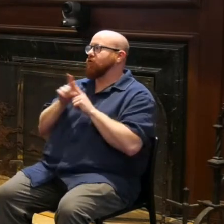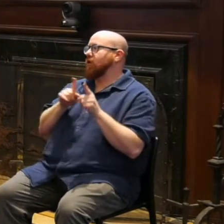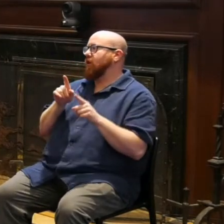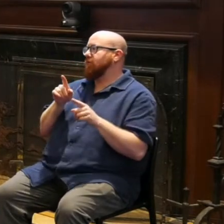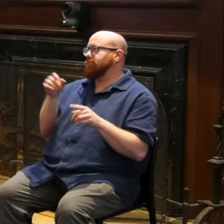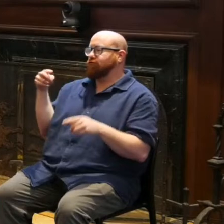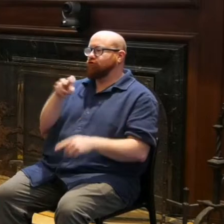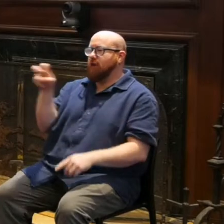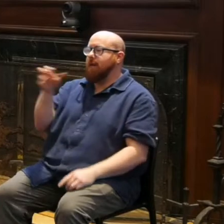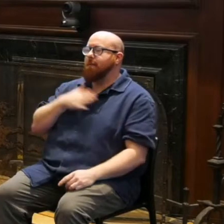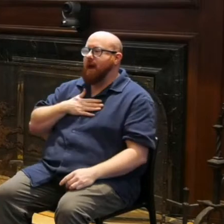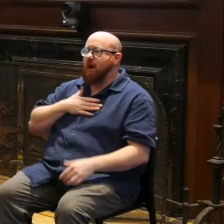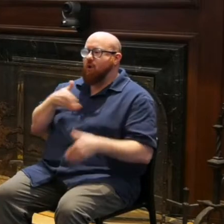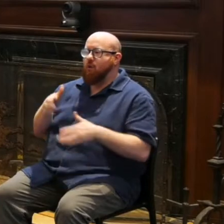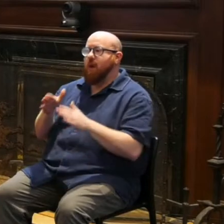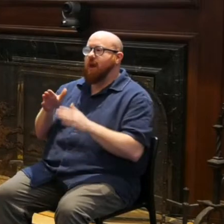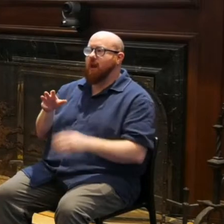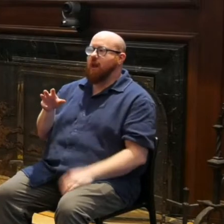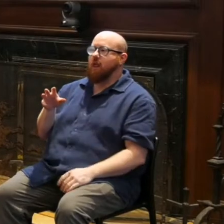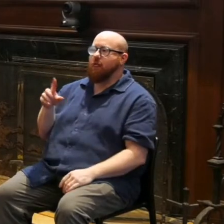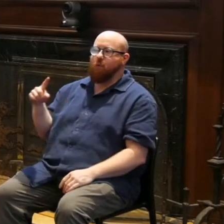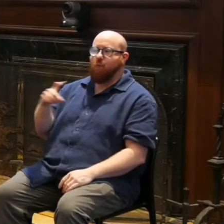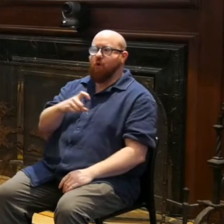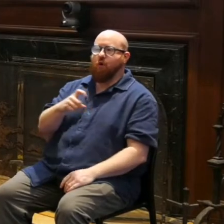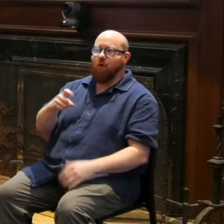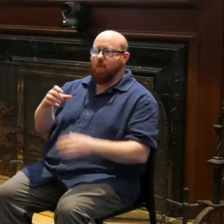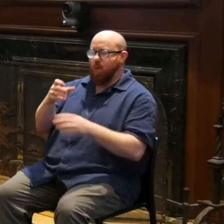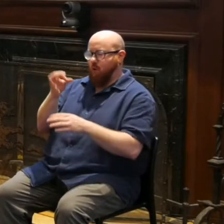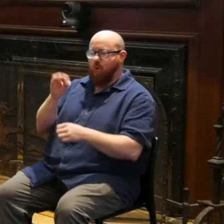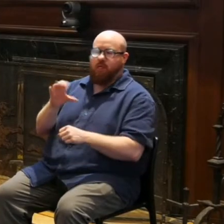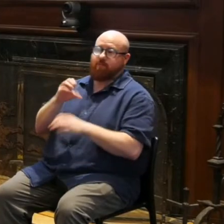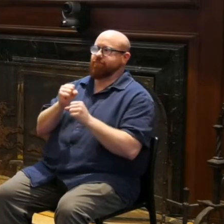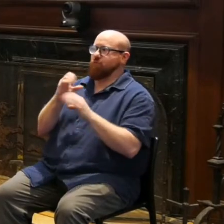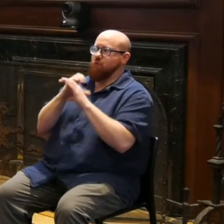wormholes, scared to take that next